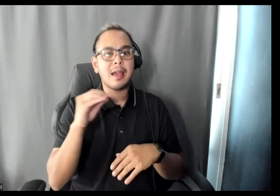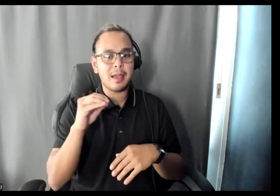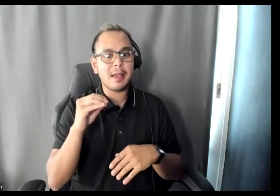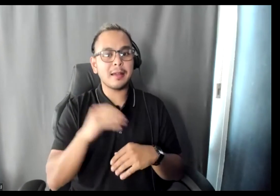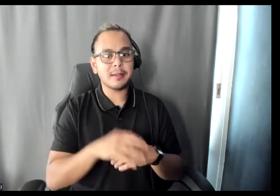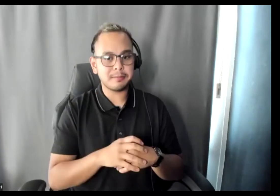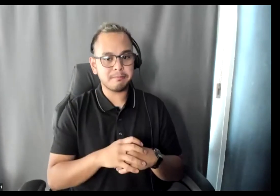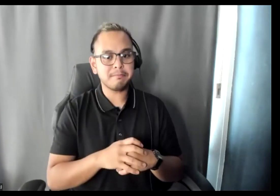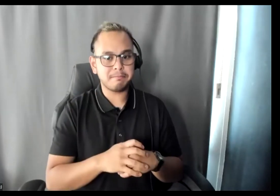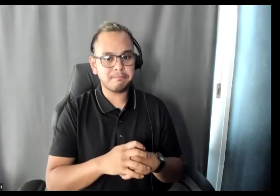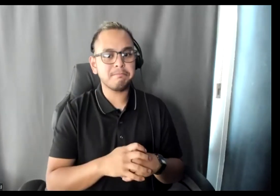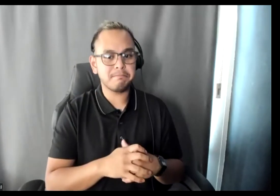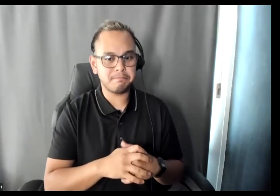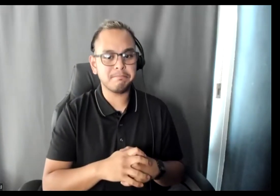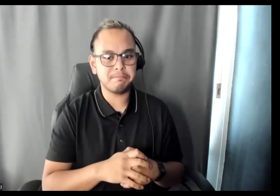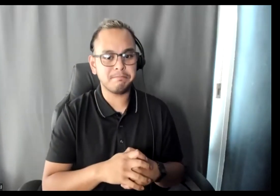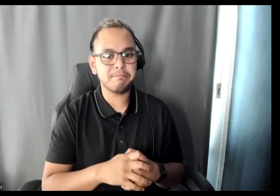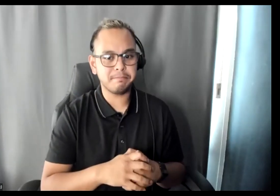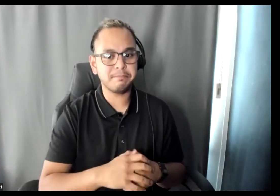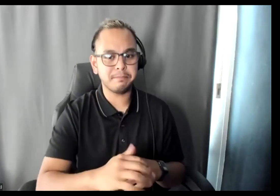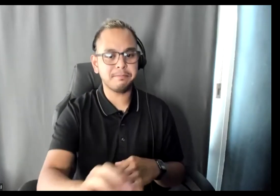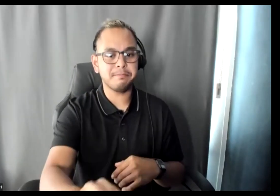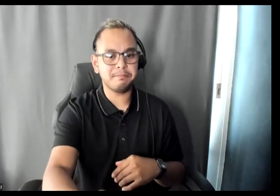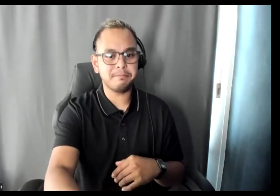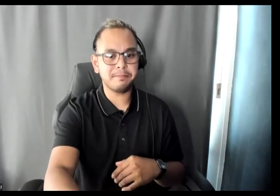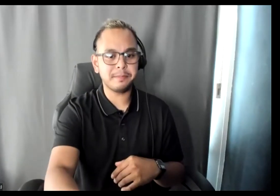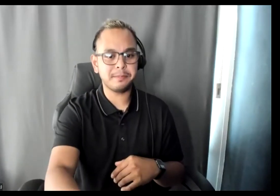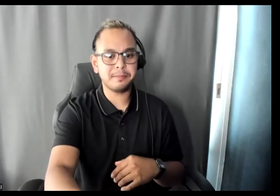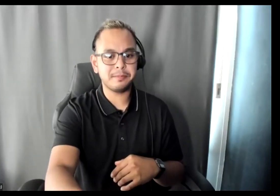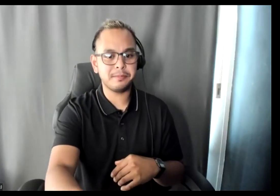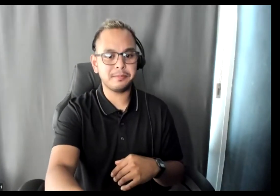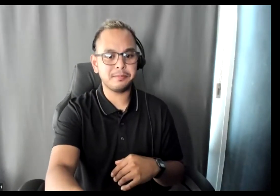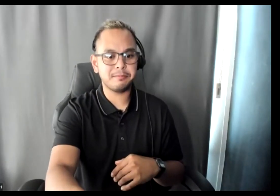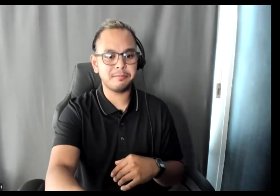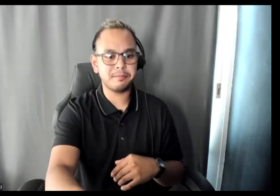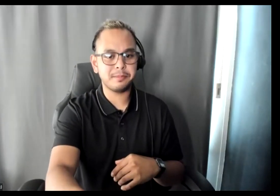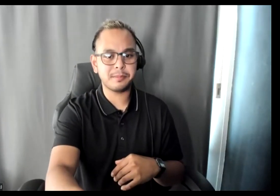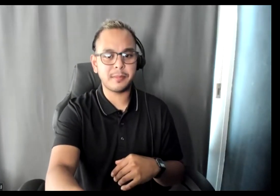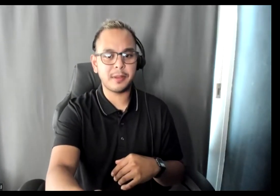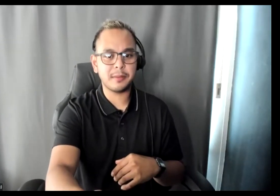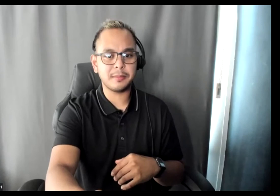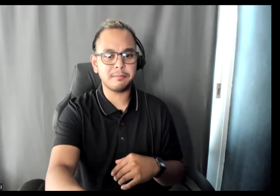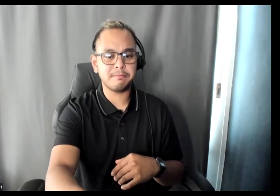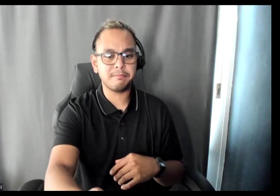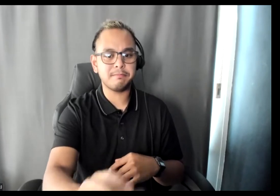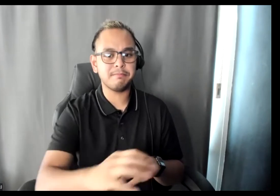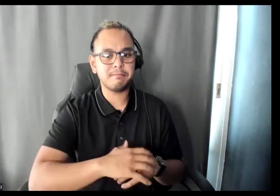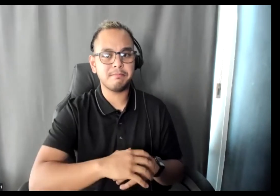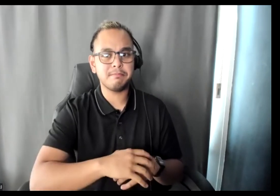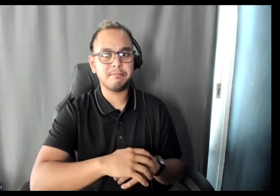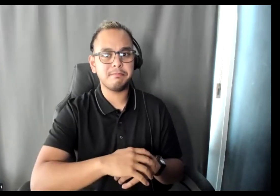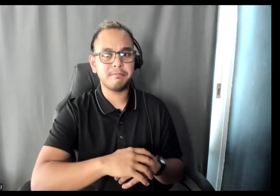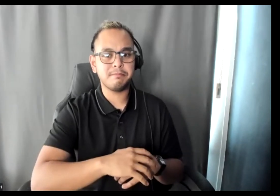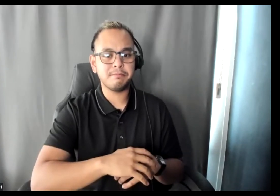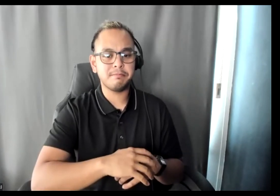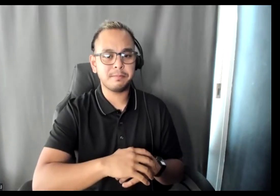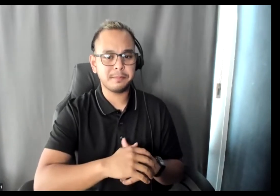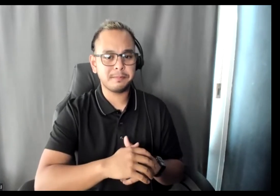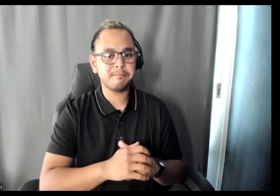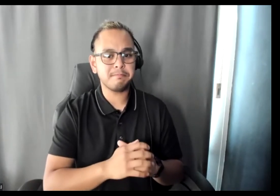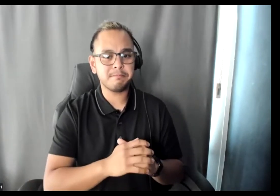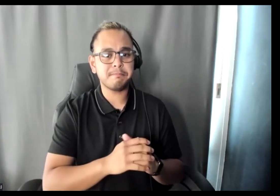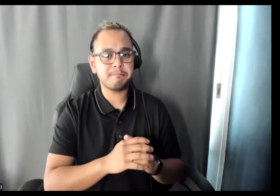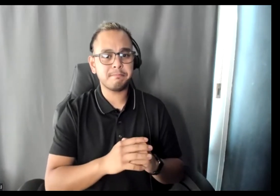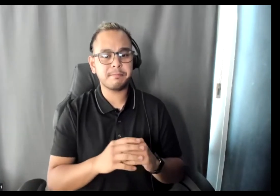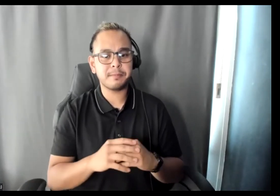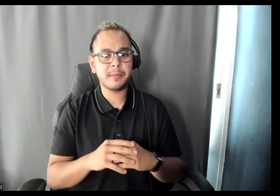was the American Dreamers, you know, rightfully so, that group generally isn't as